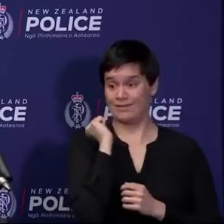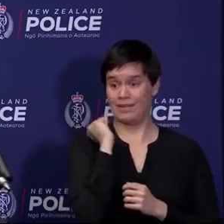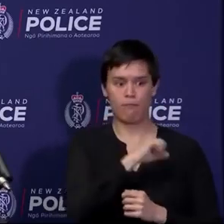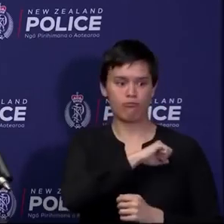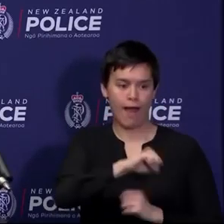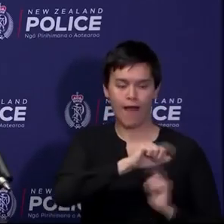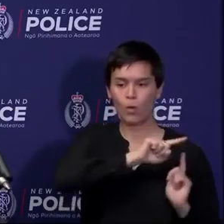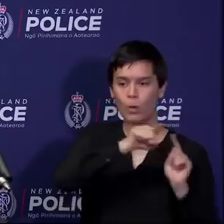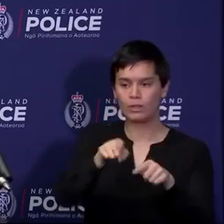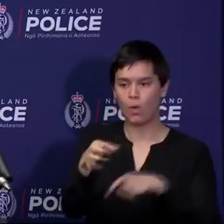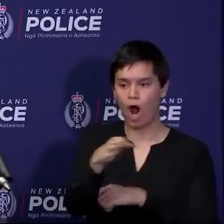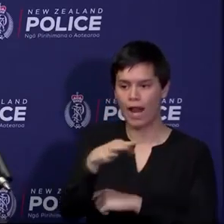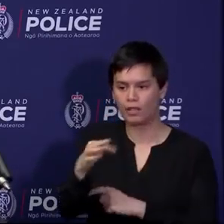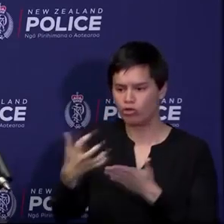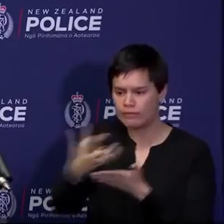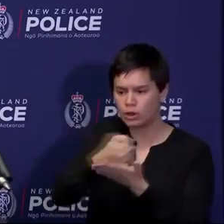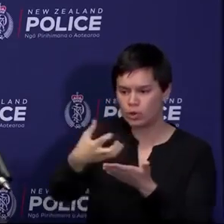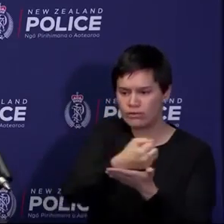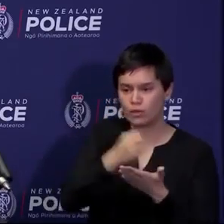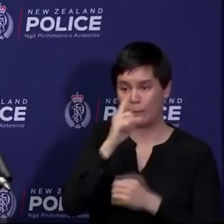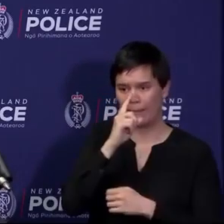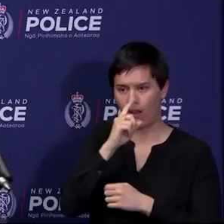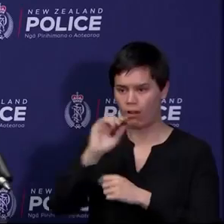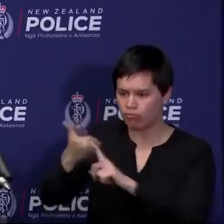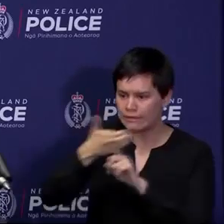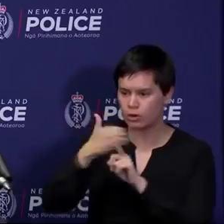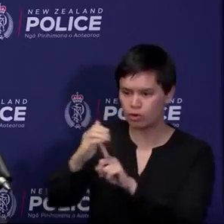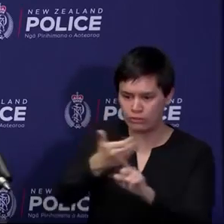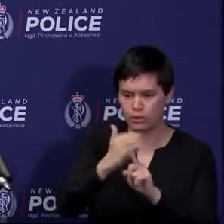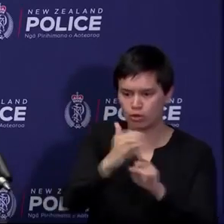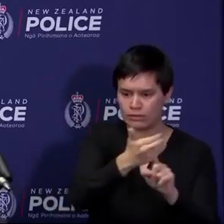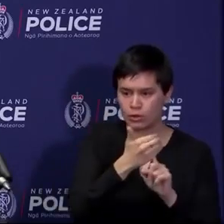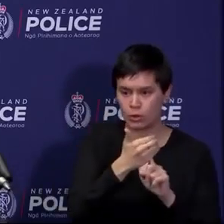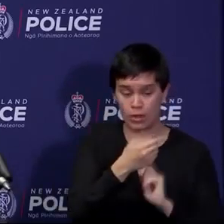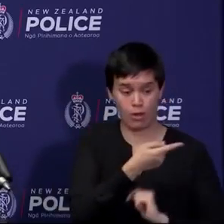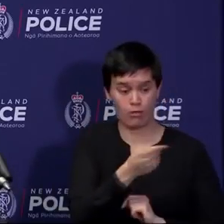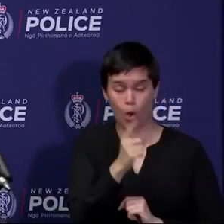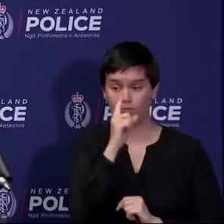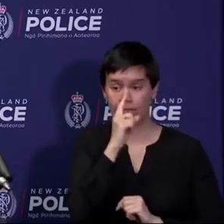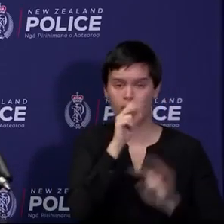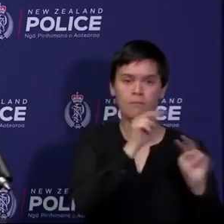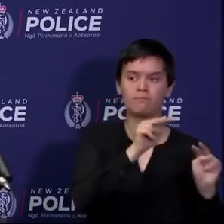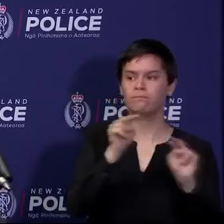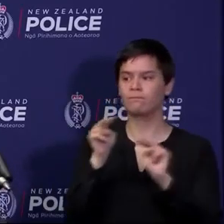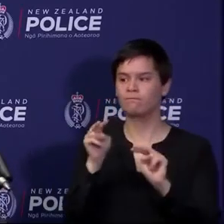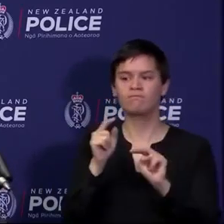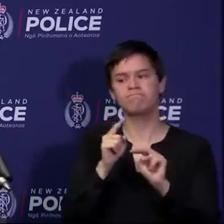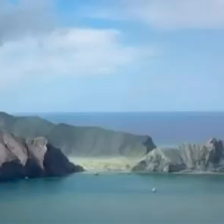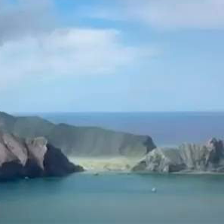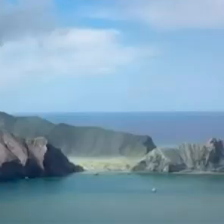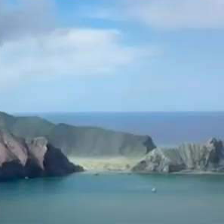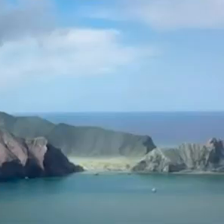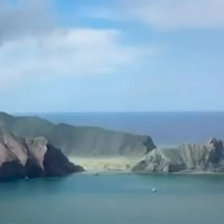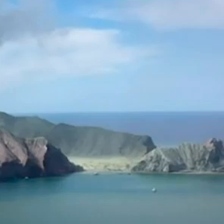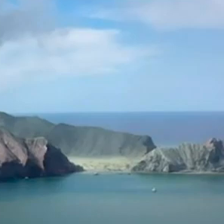yesterday and rescued a number of people, you know, said that they could not see anyone that was still alive.